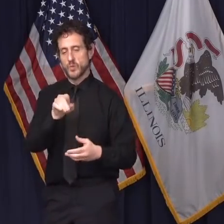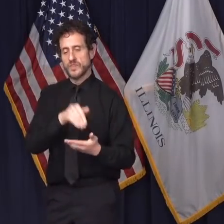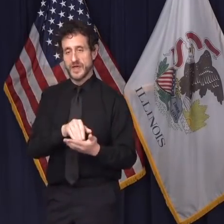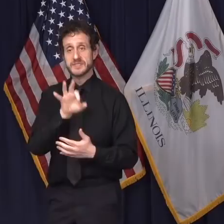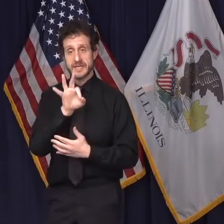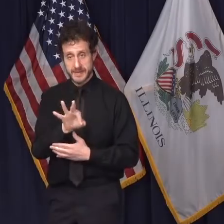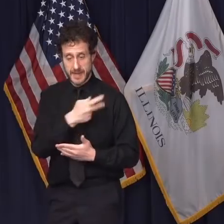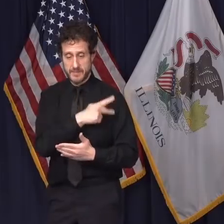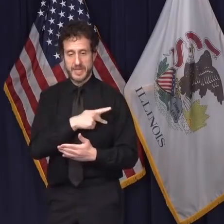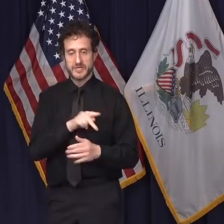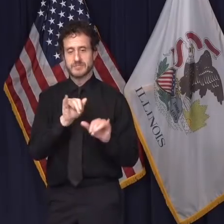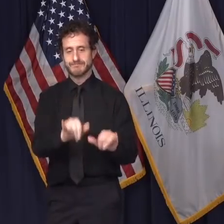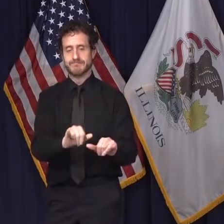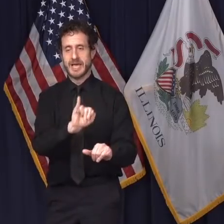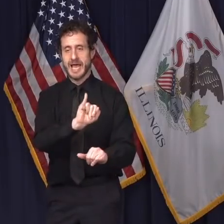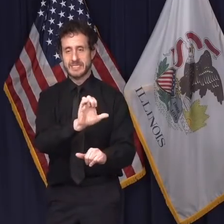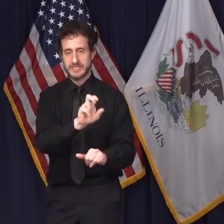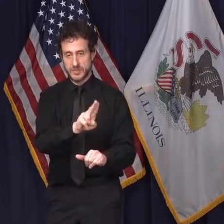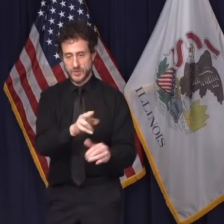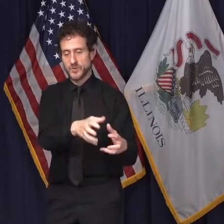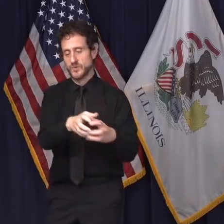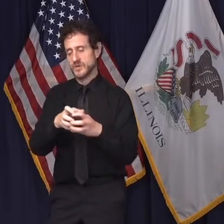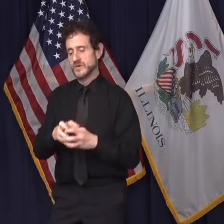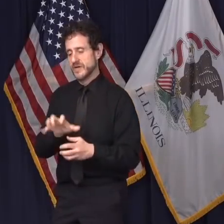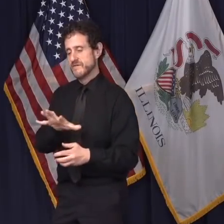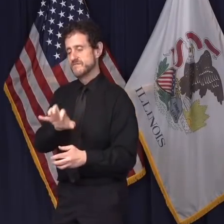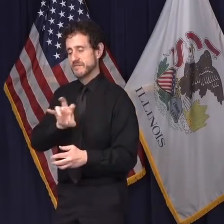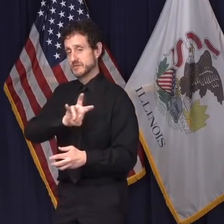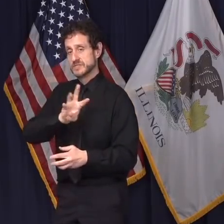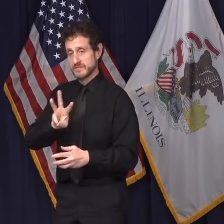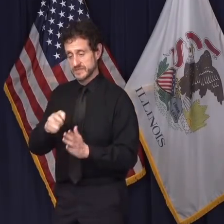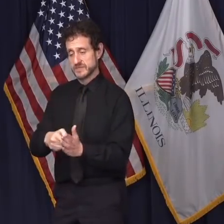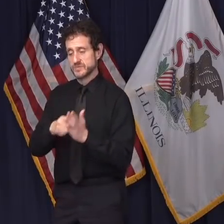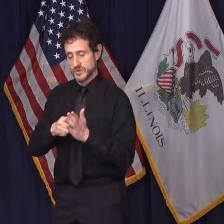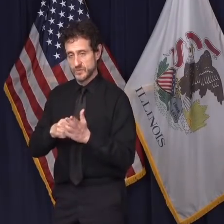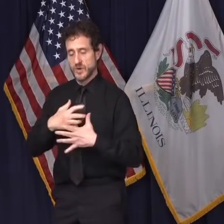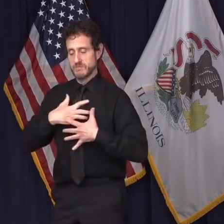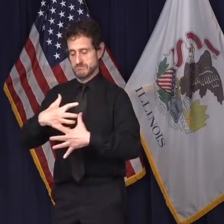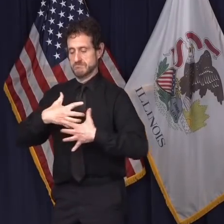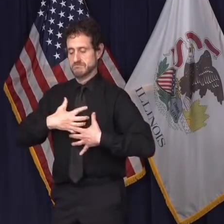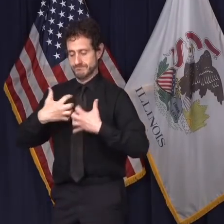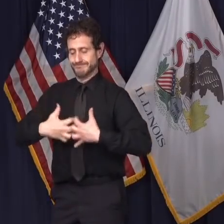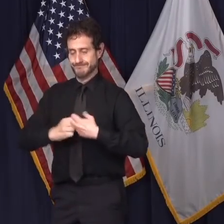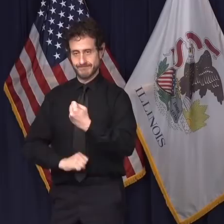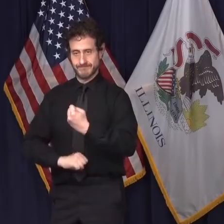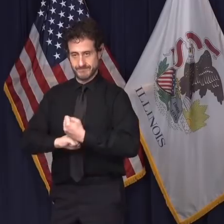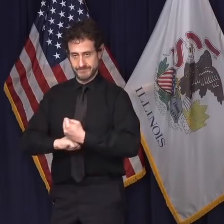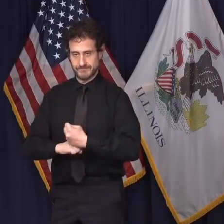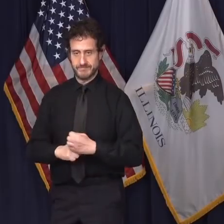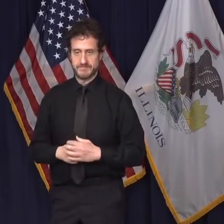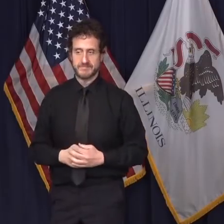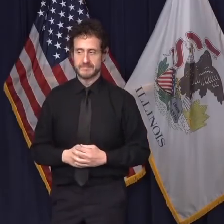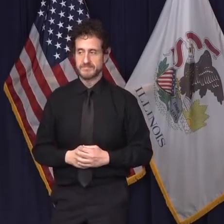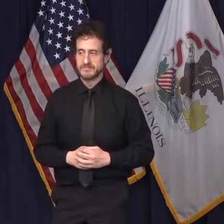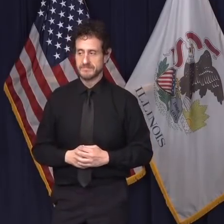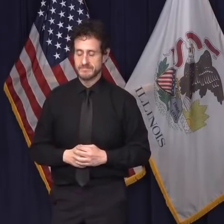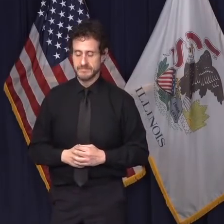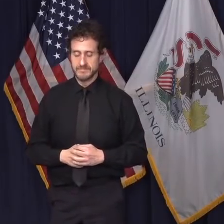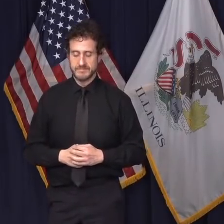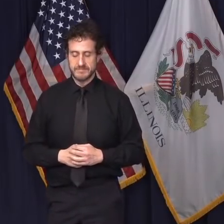patients were in the ICU and 576 patients were on ventilators.